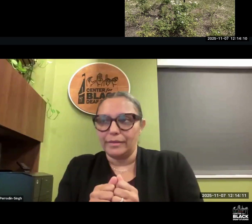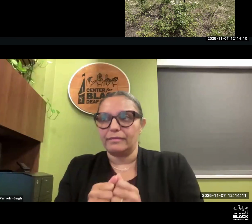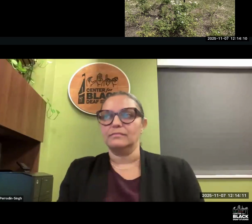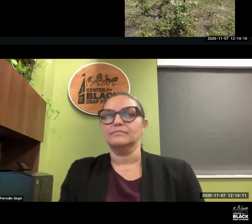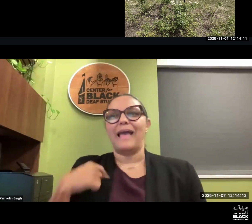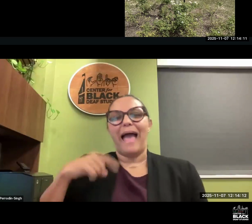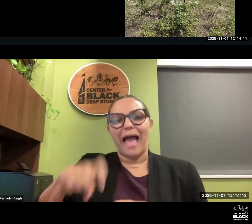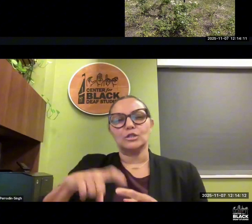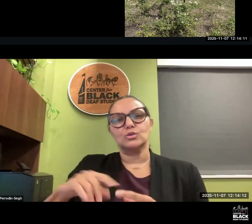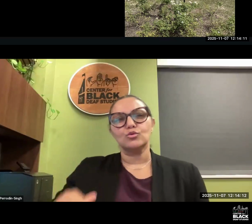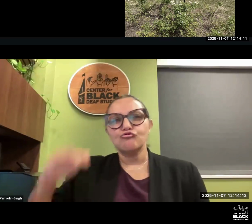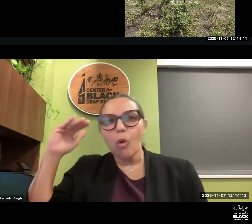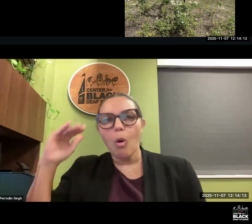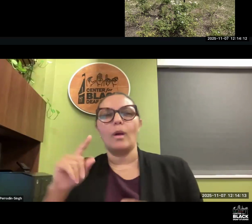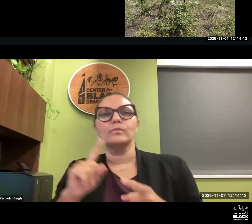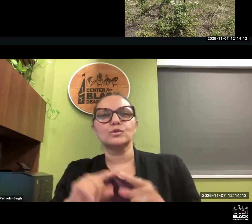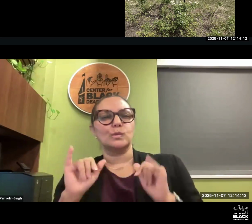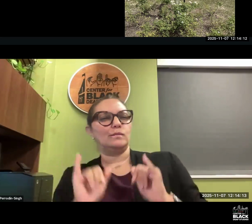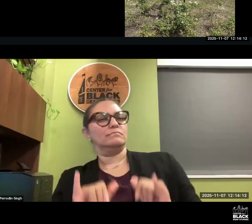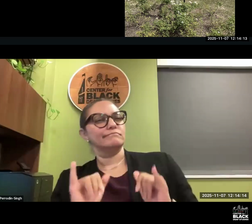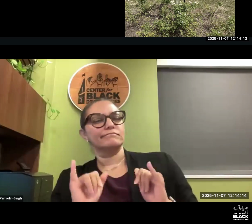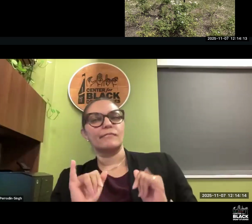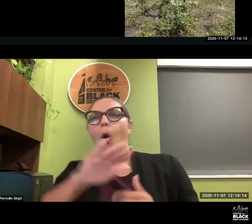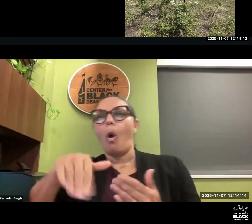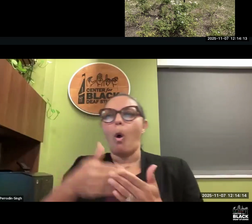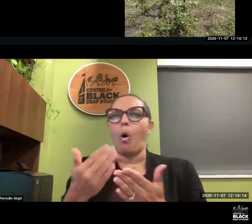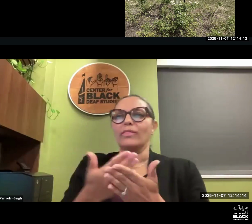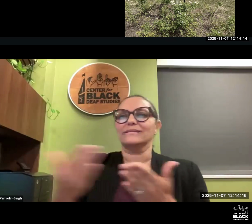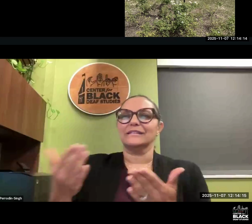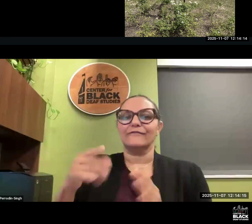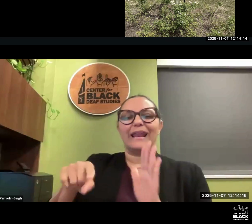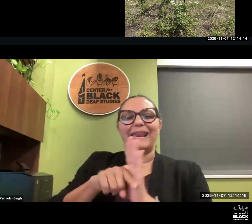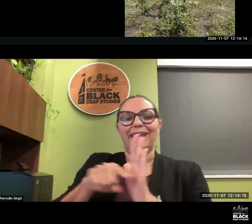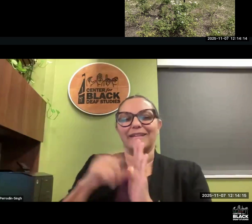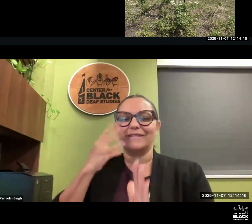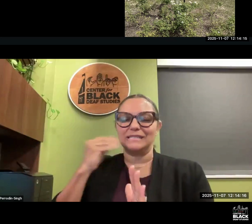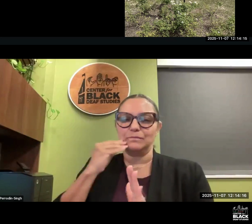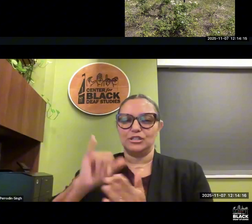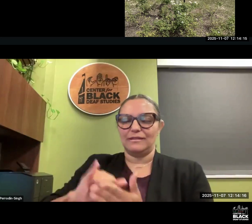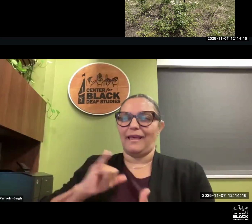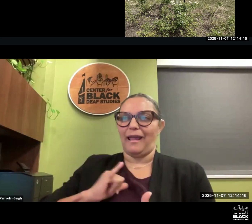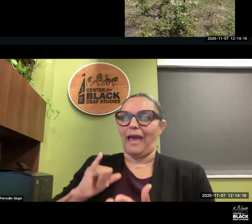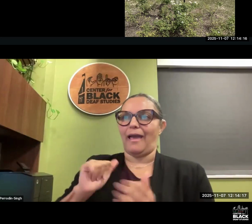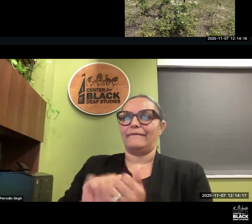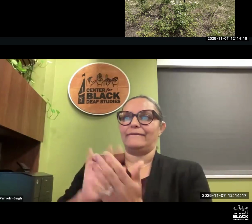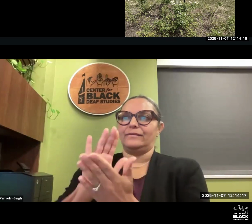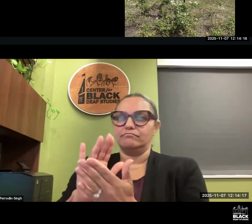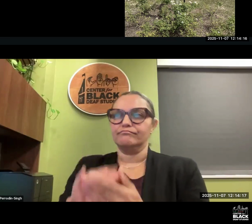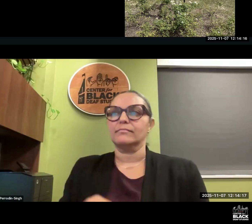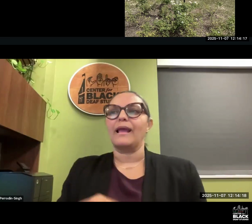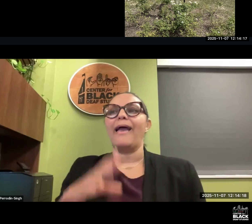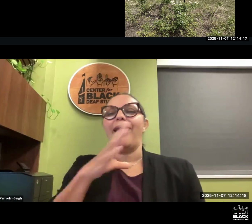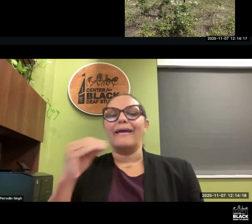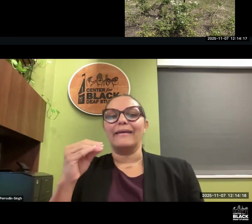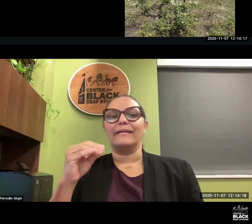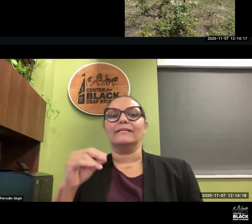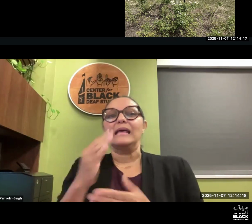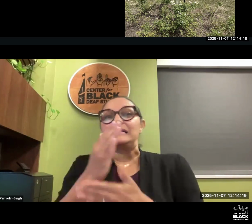involved not understanding things at first, but then later navigating realizing the things that I had to learn, learning